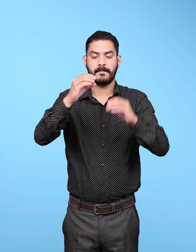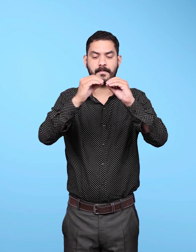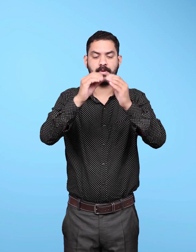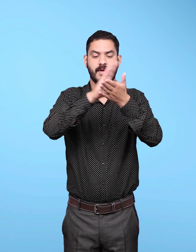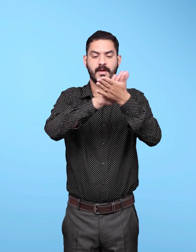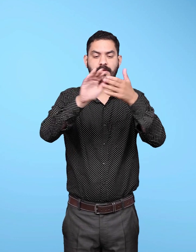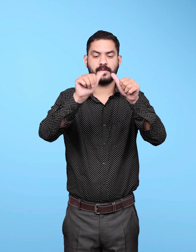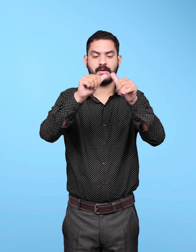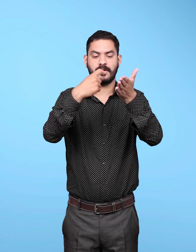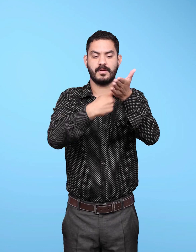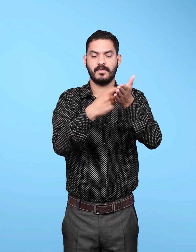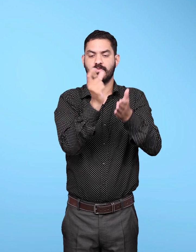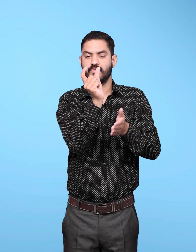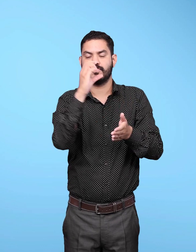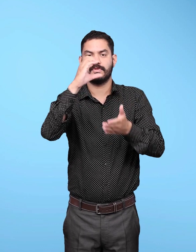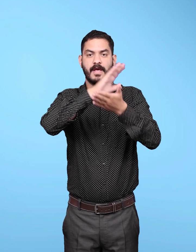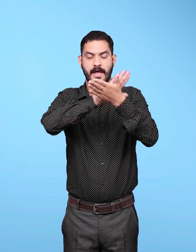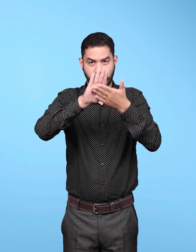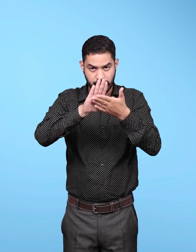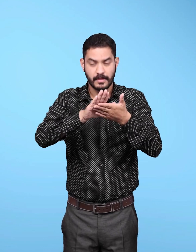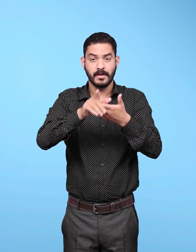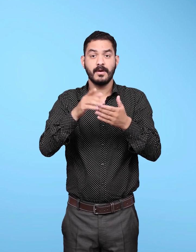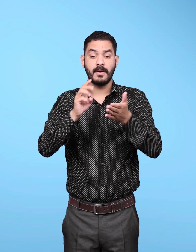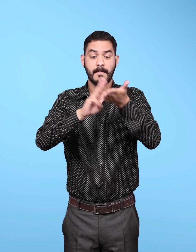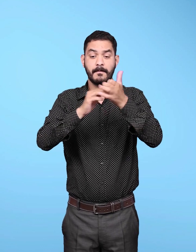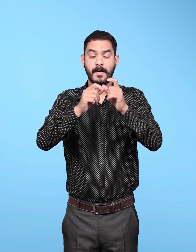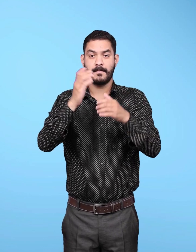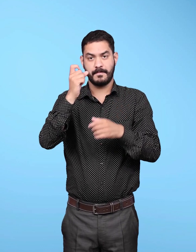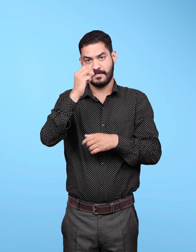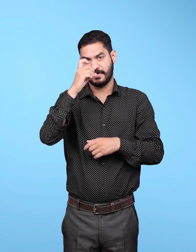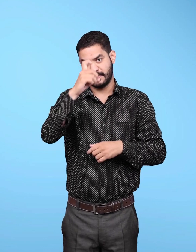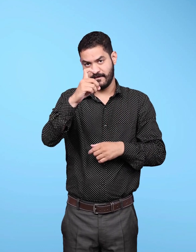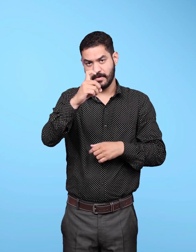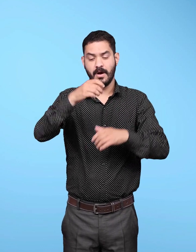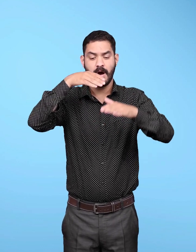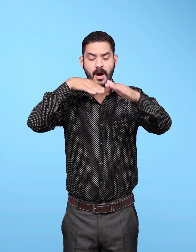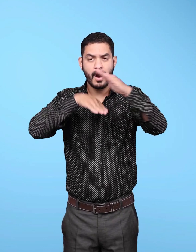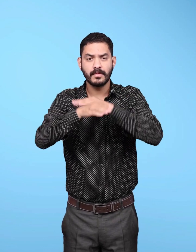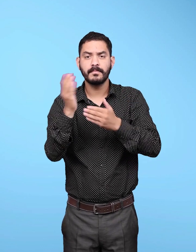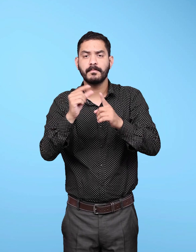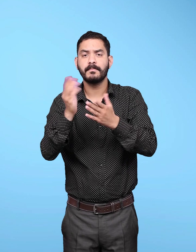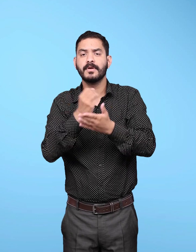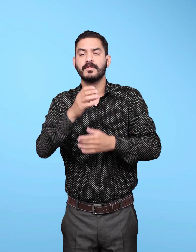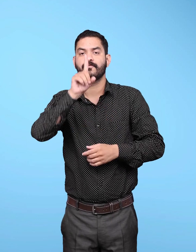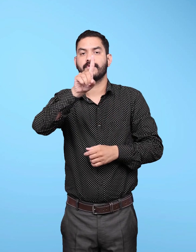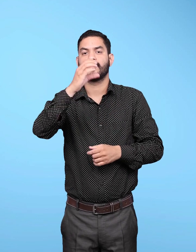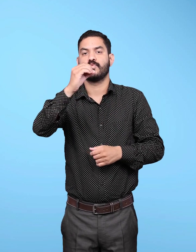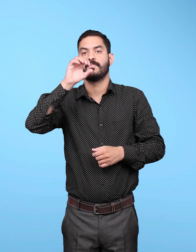map 7, page 105, and then read his description of the city.